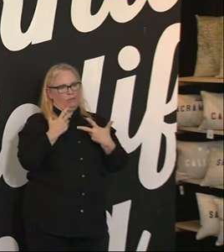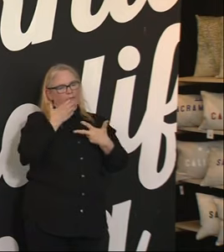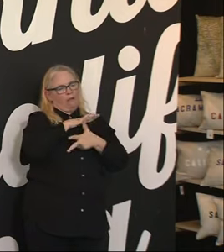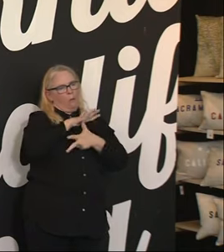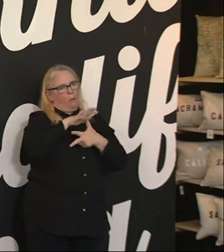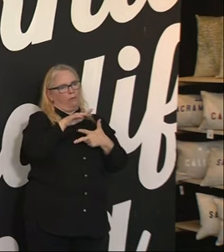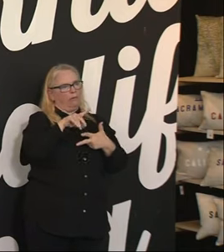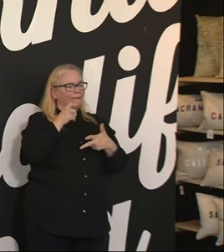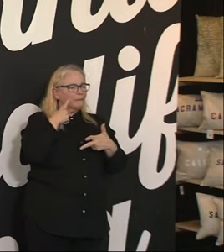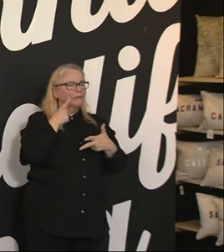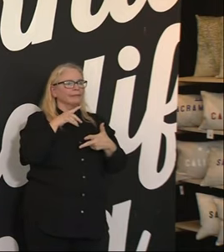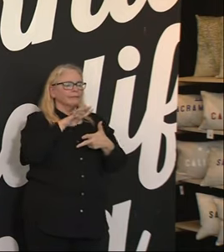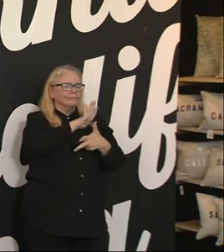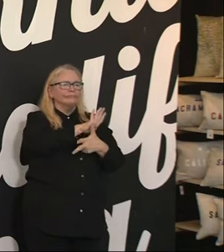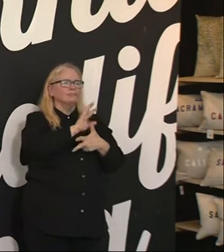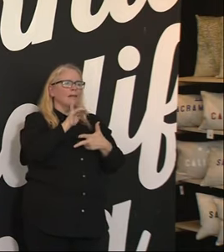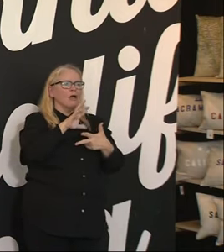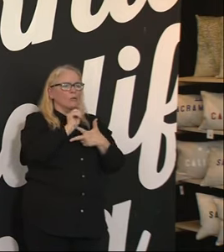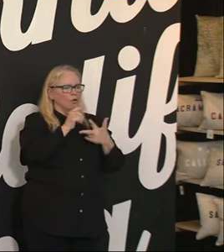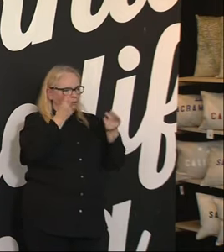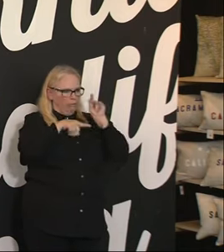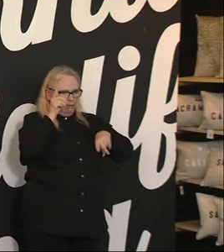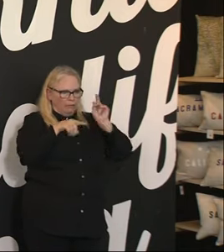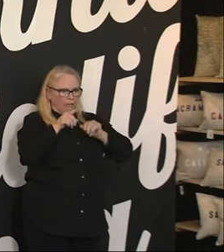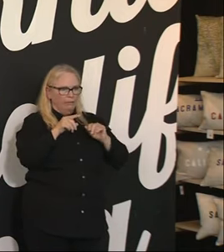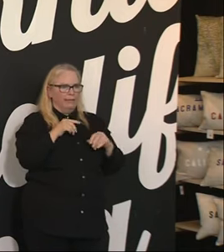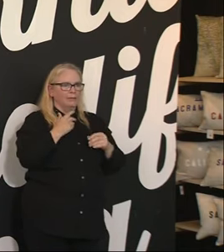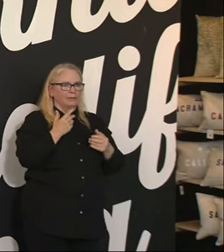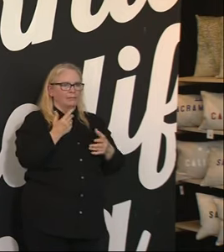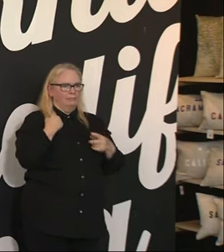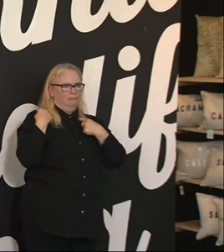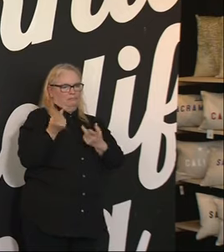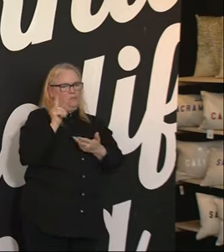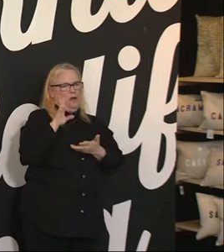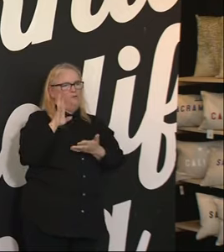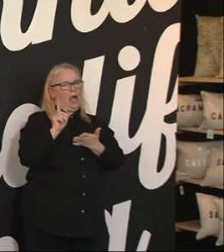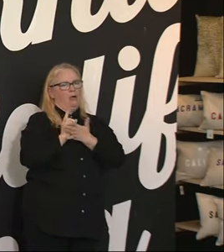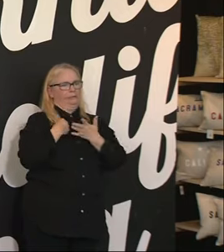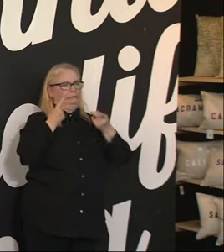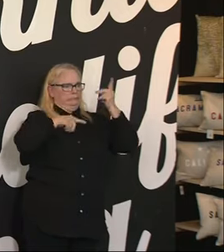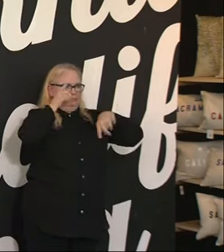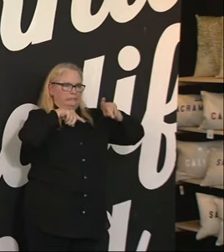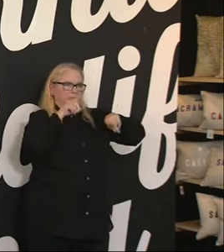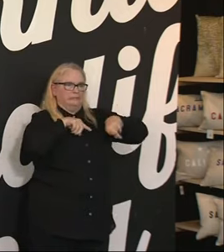closely with our teams over the weekend, over the course of the last 24 hours, so that we're in a position to make that announcement.